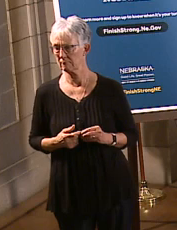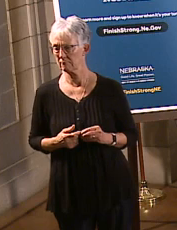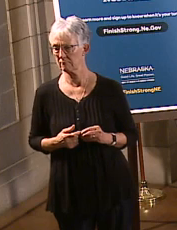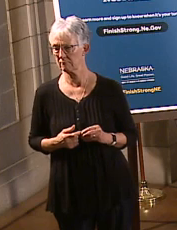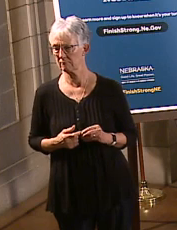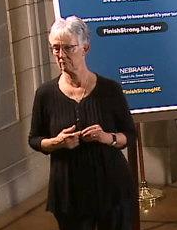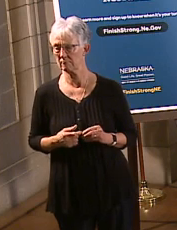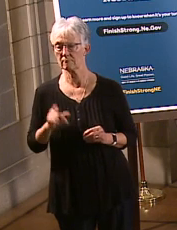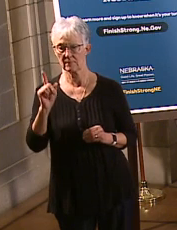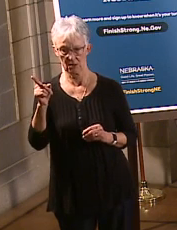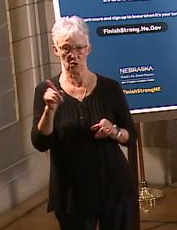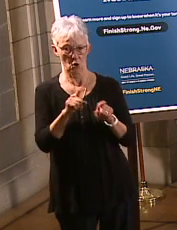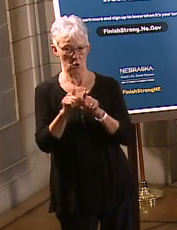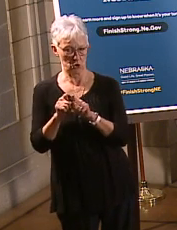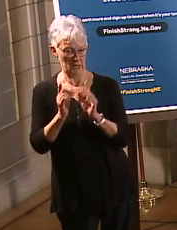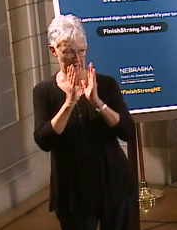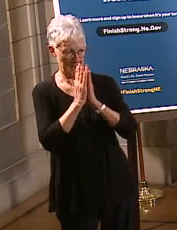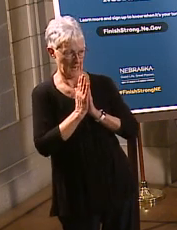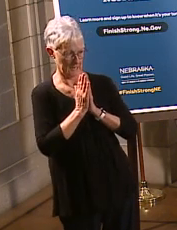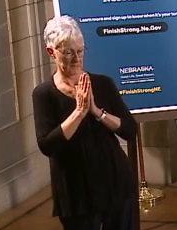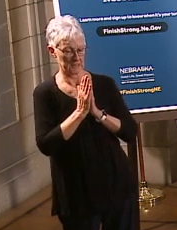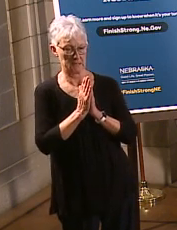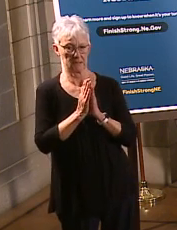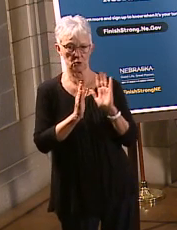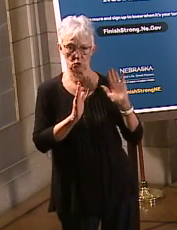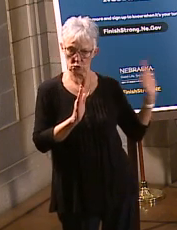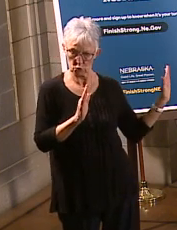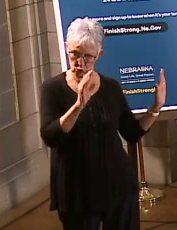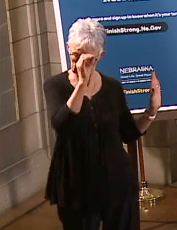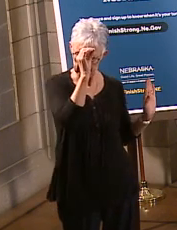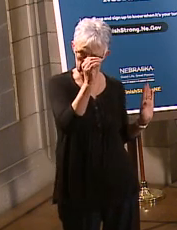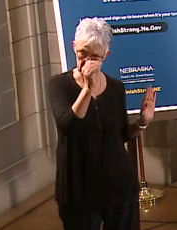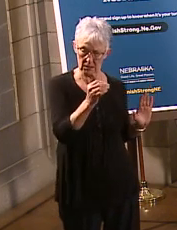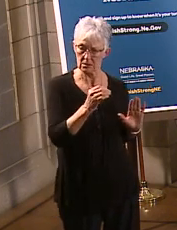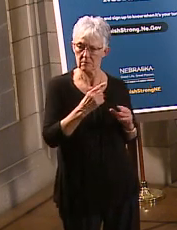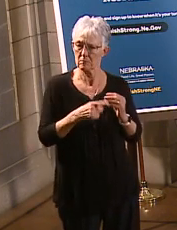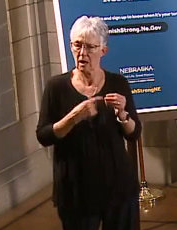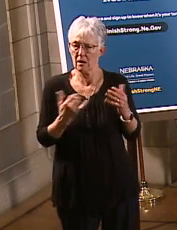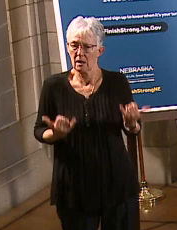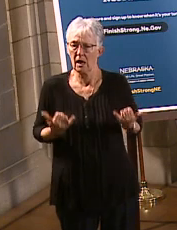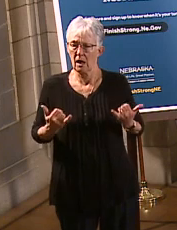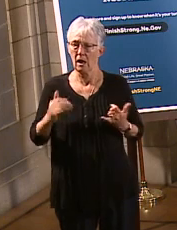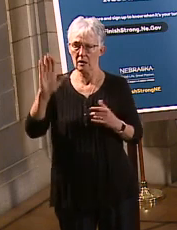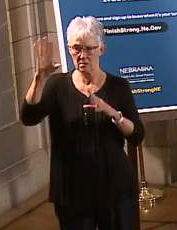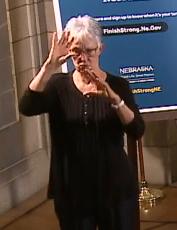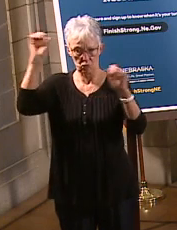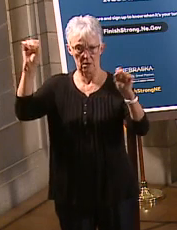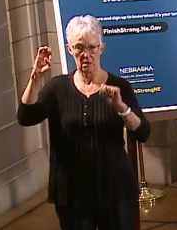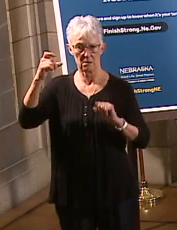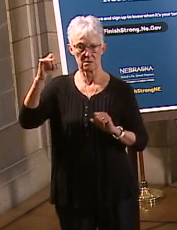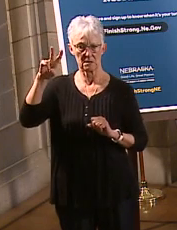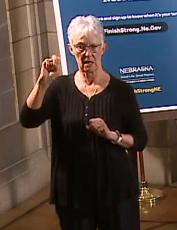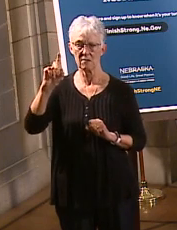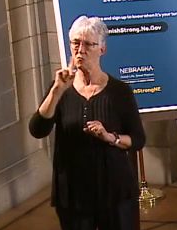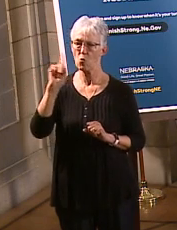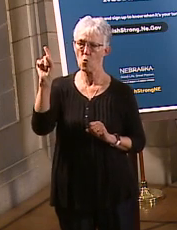access? So she's asking about, Ruth's asking about my opinion on the President's executive order to expand voter access,